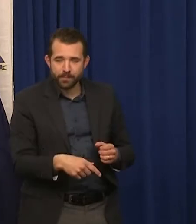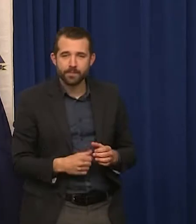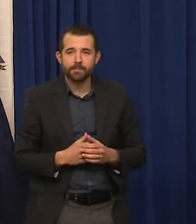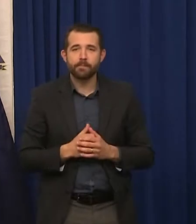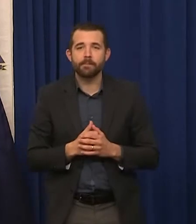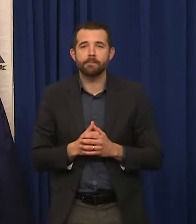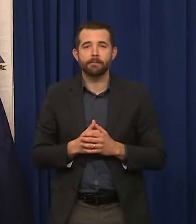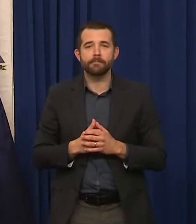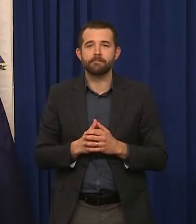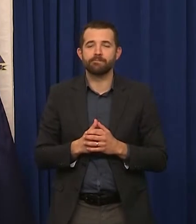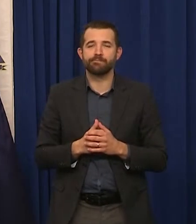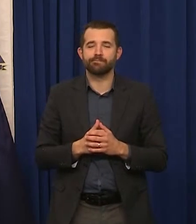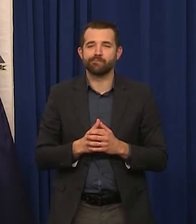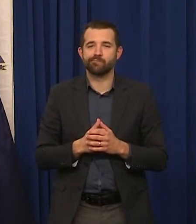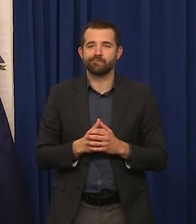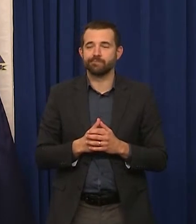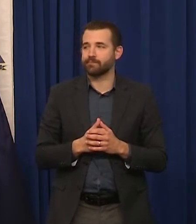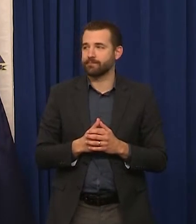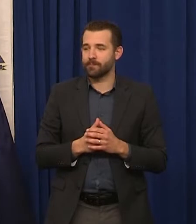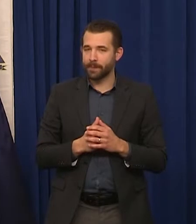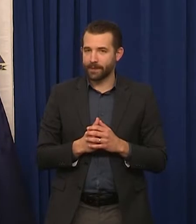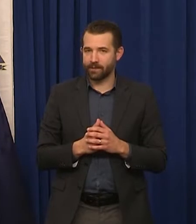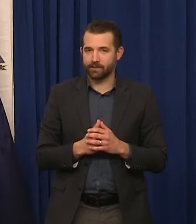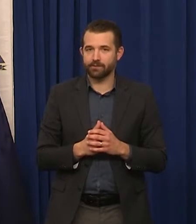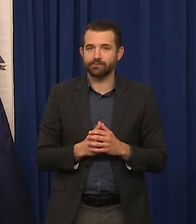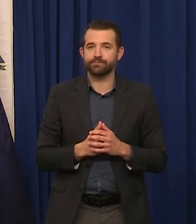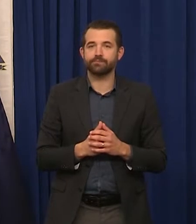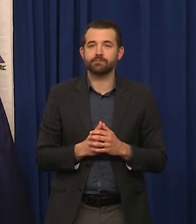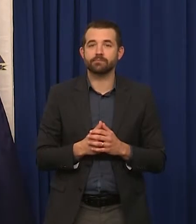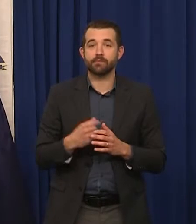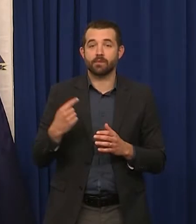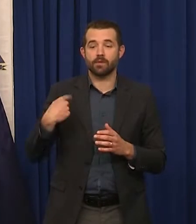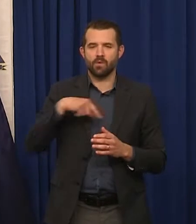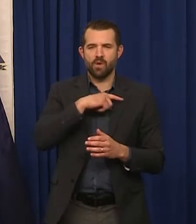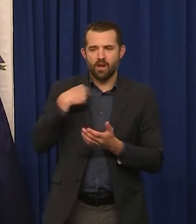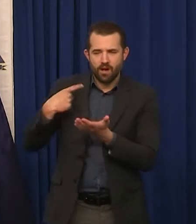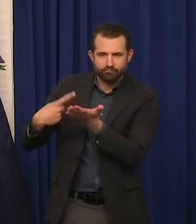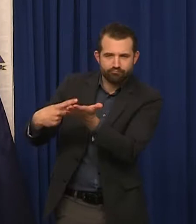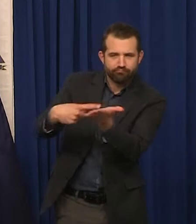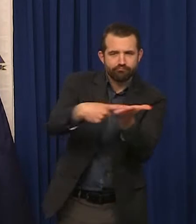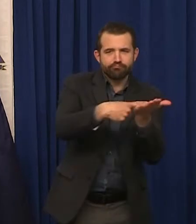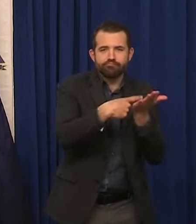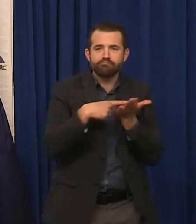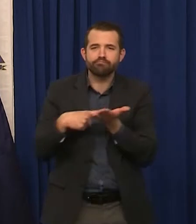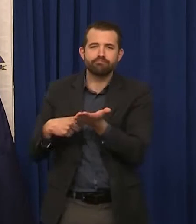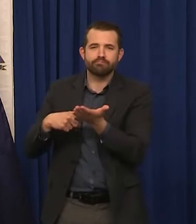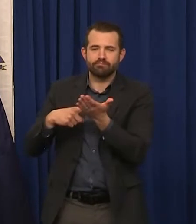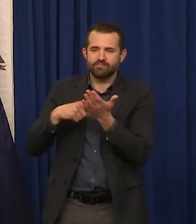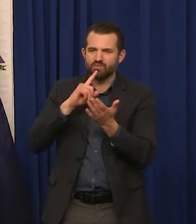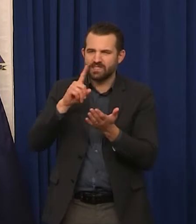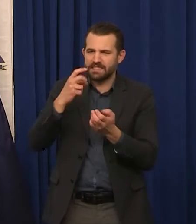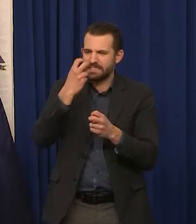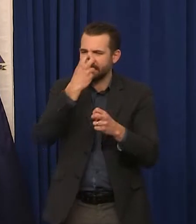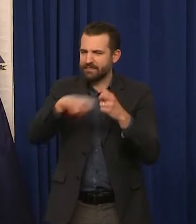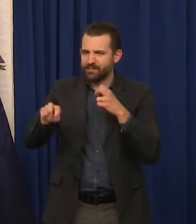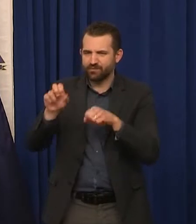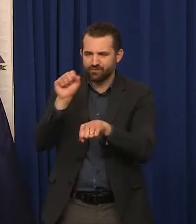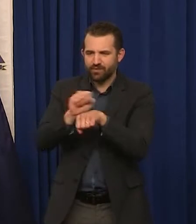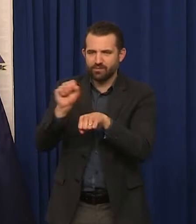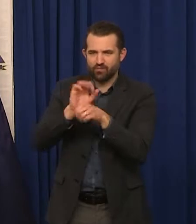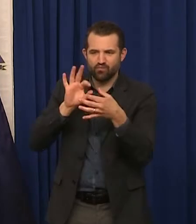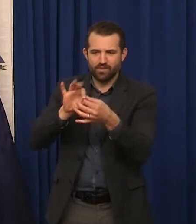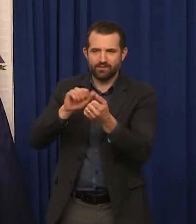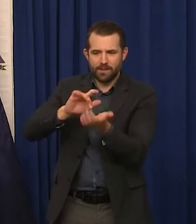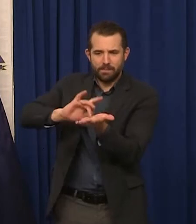As that discussion suggests and shows, it's hard being a medical provider these days. But it's